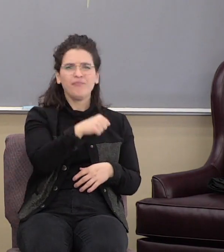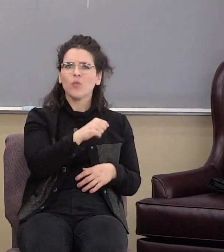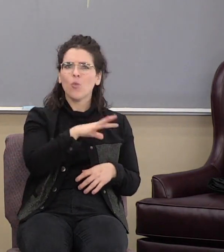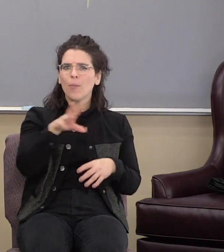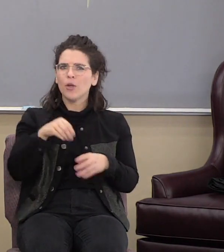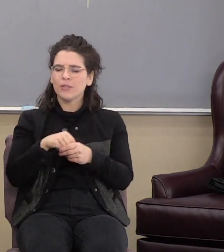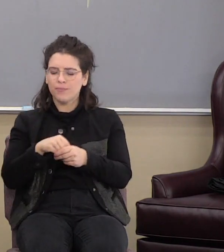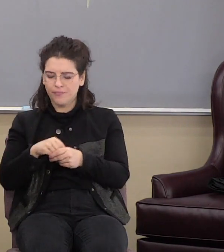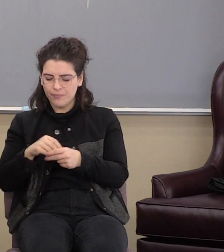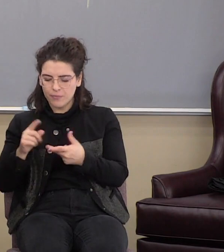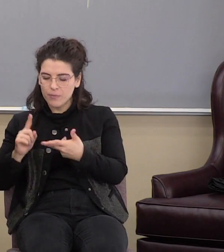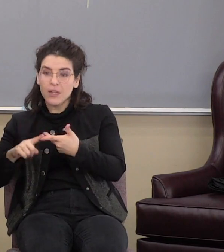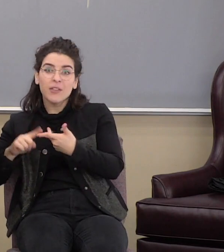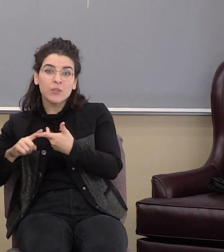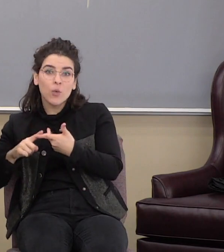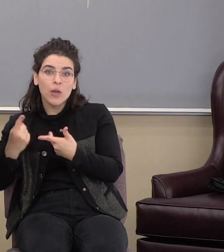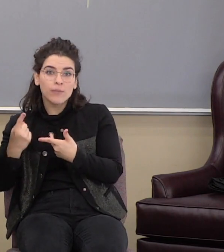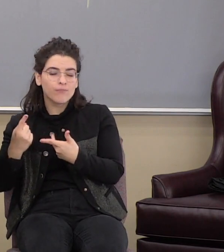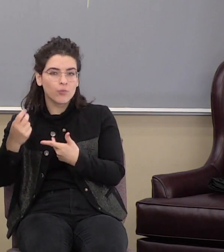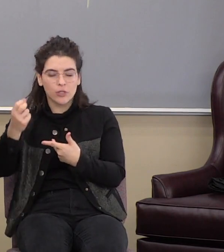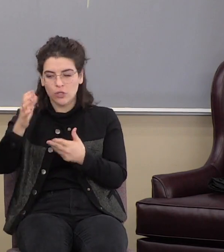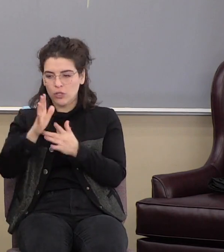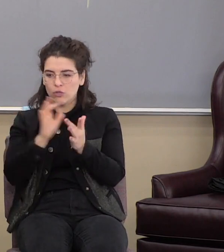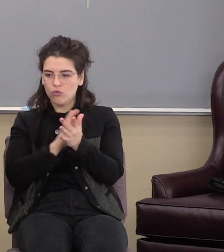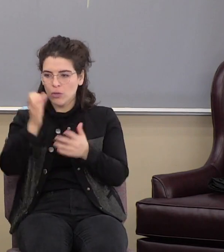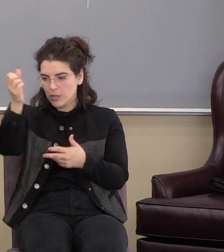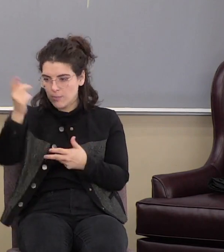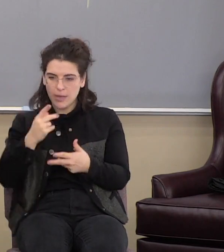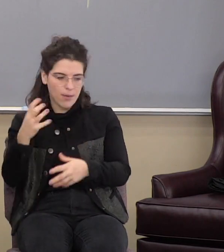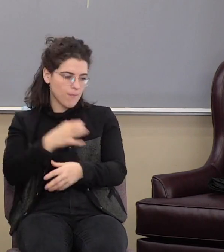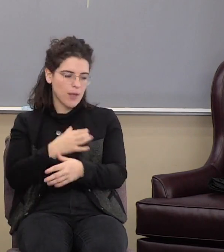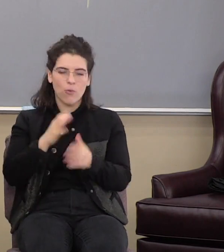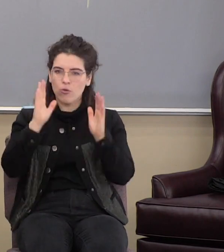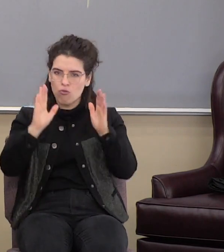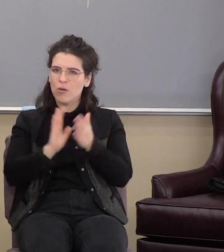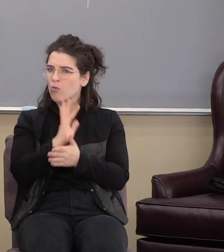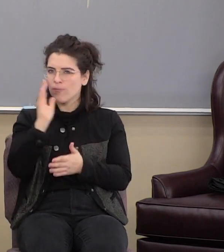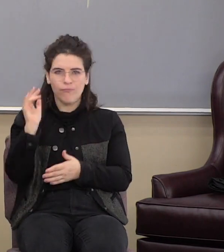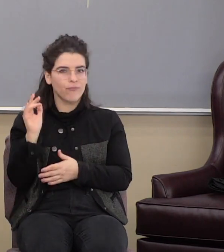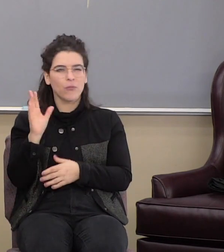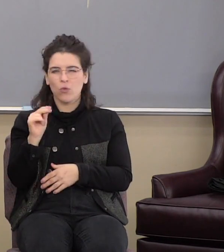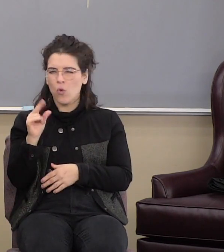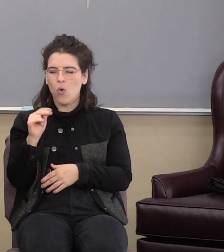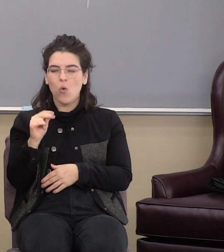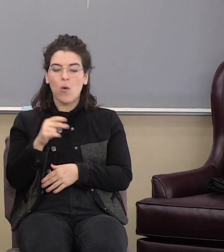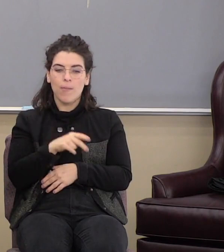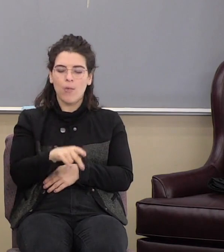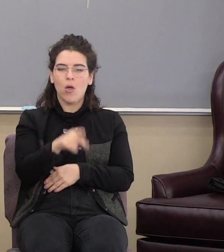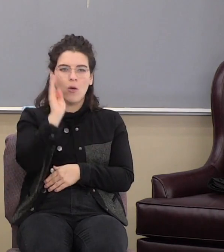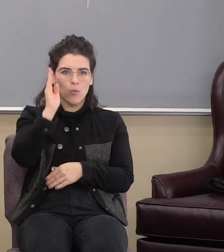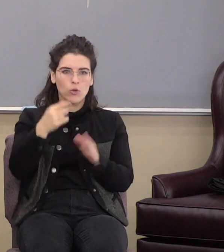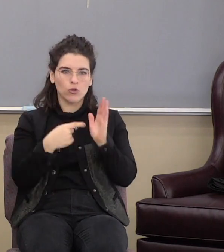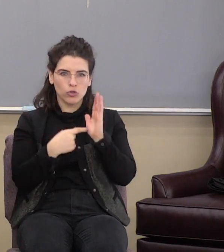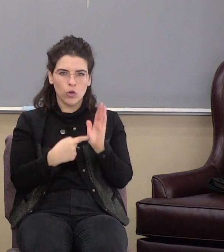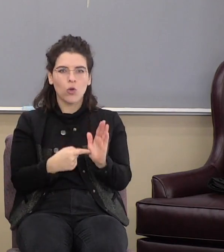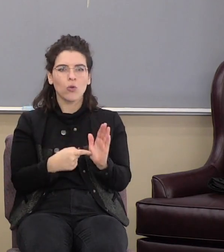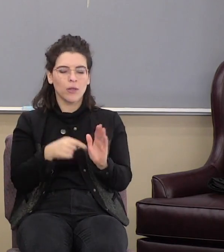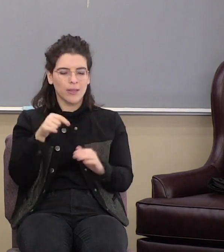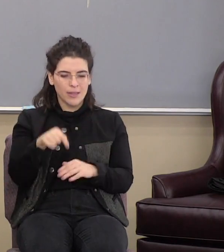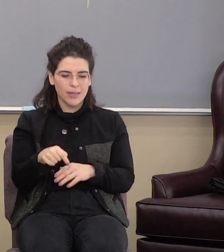the resurrection when Jesus Christ comes back in power and great glory, okay? He's going to demonstrate this is